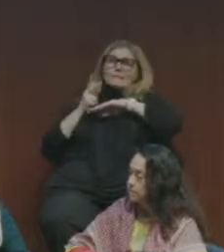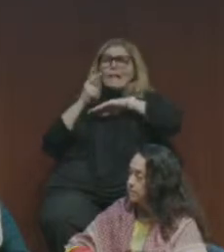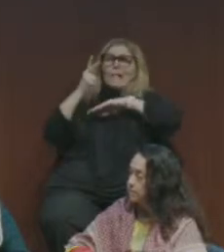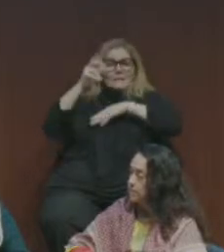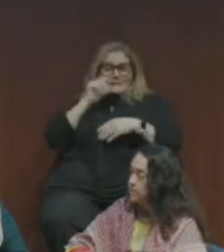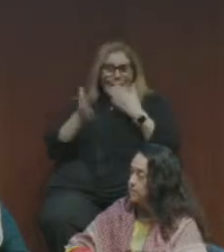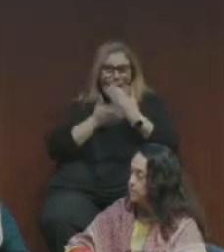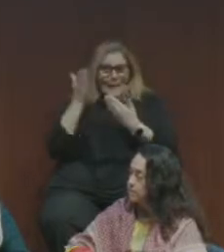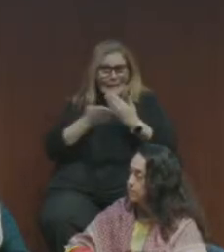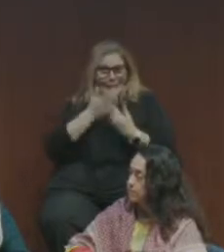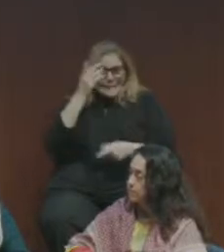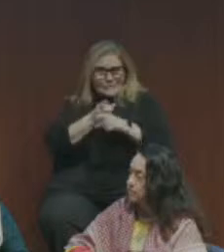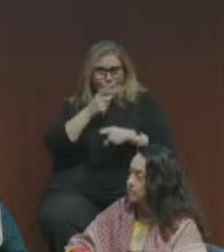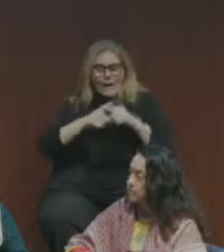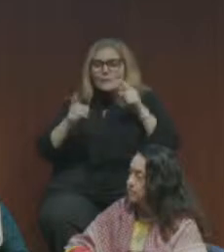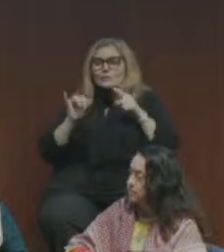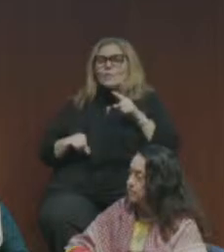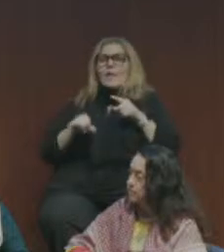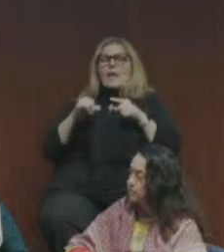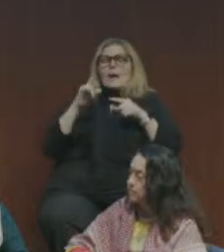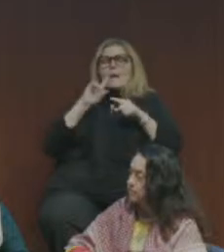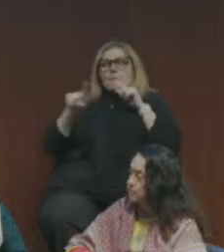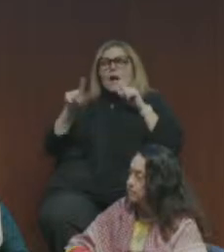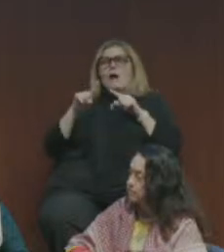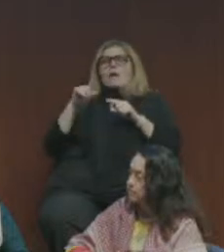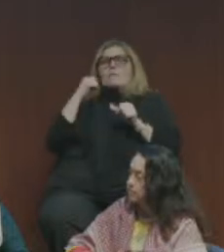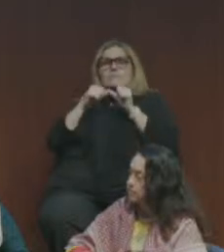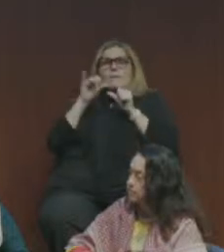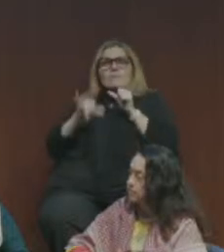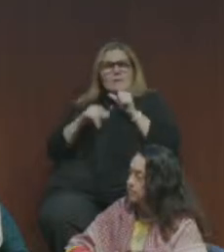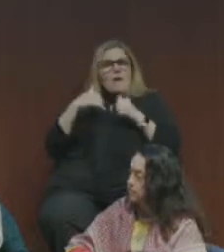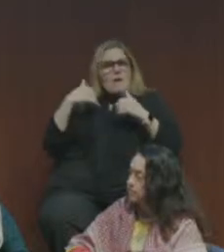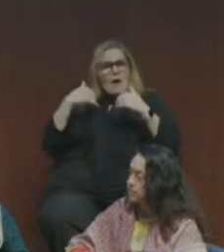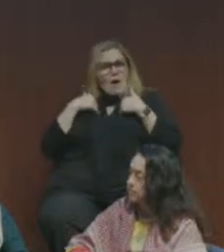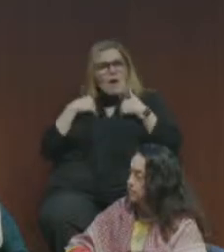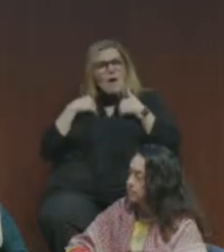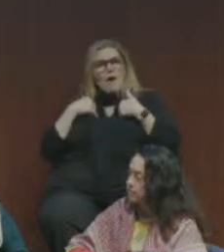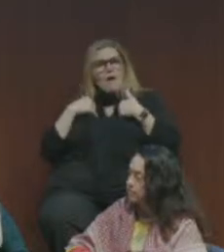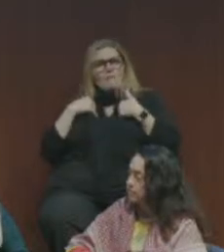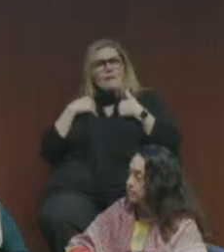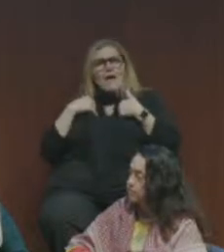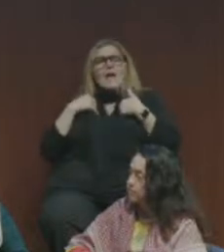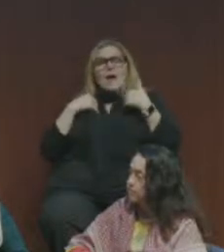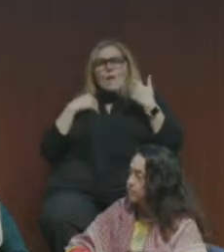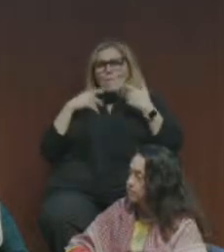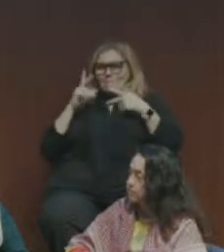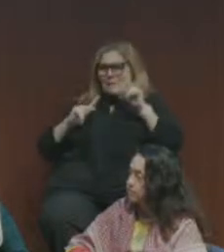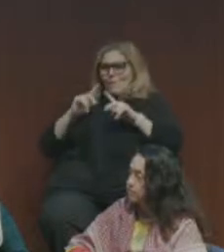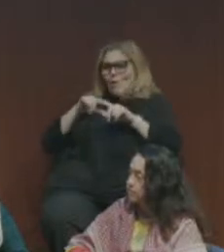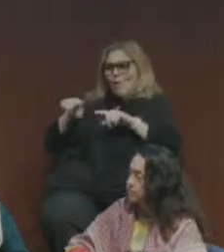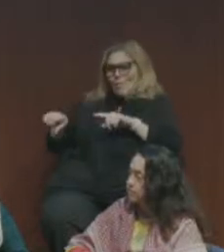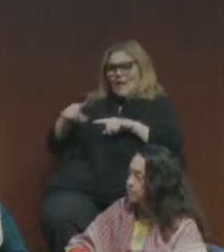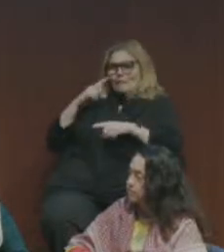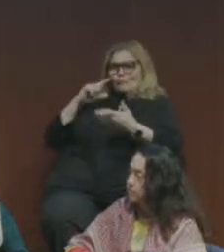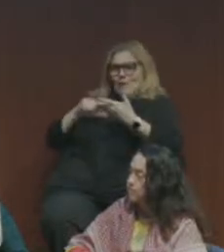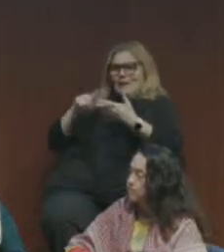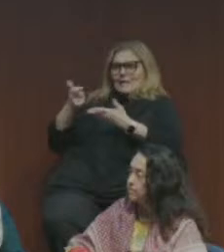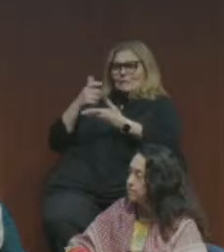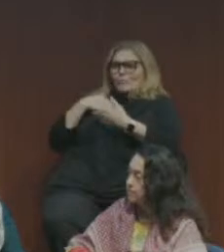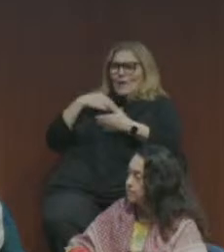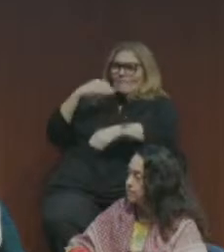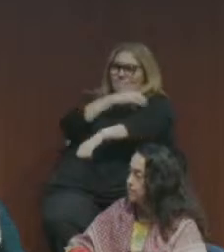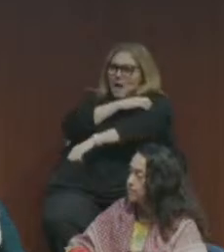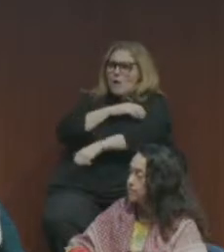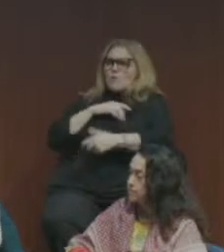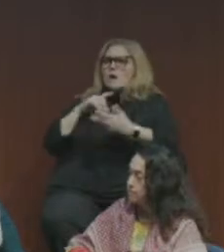easy job. But I think being reminded that we do have these kinds of power, and how